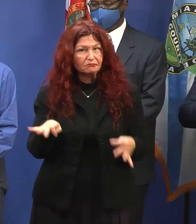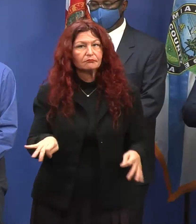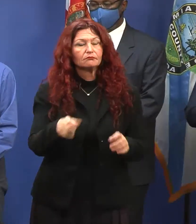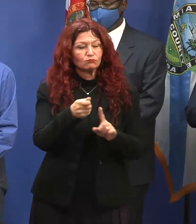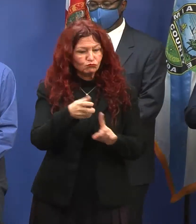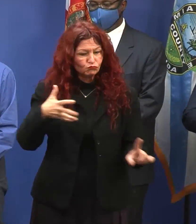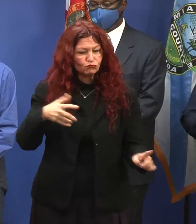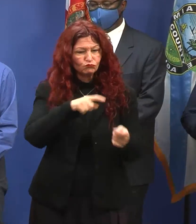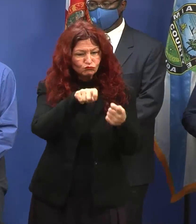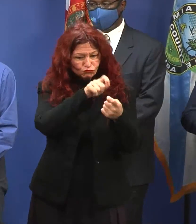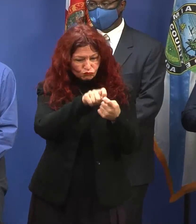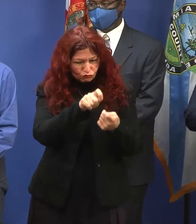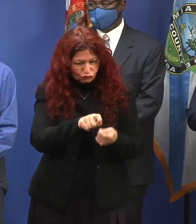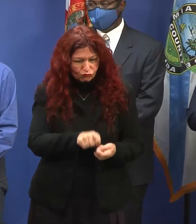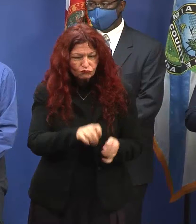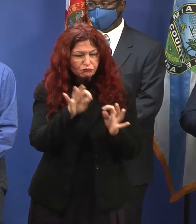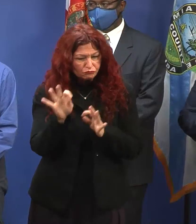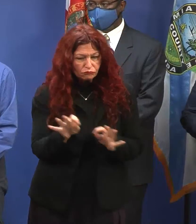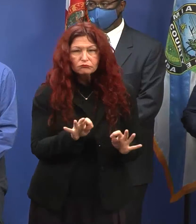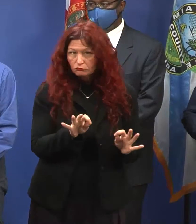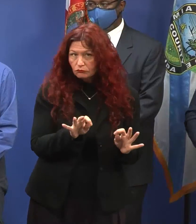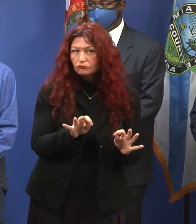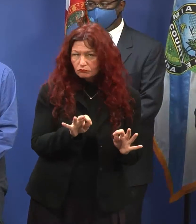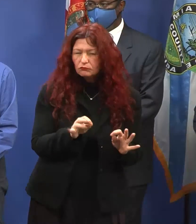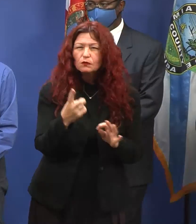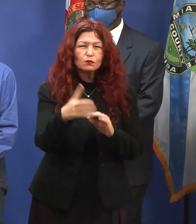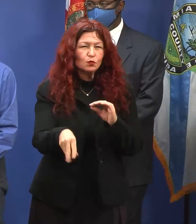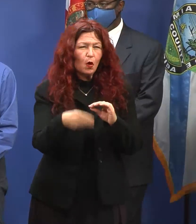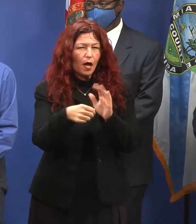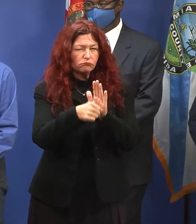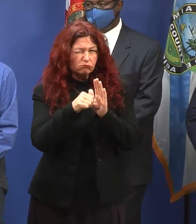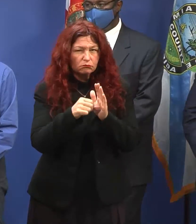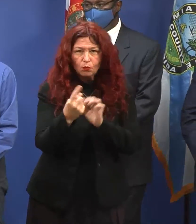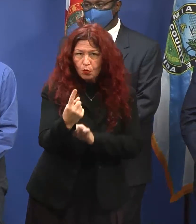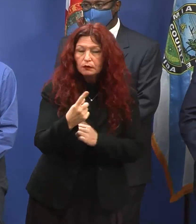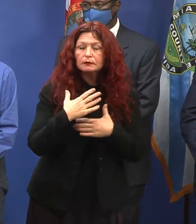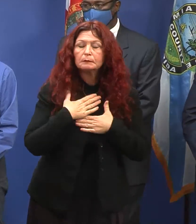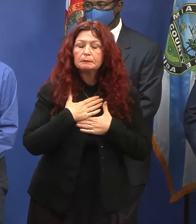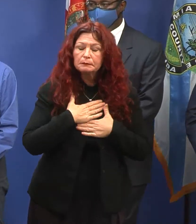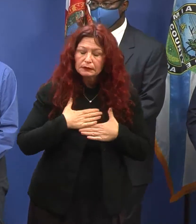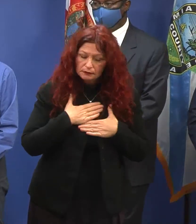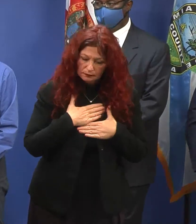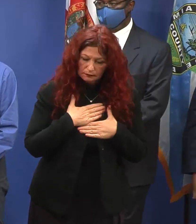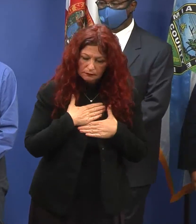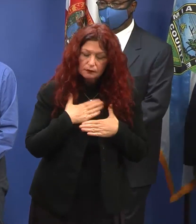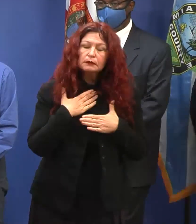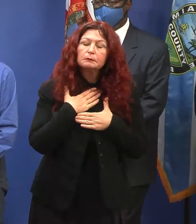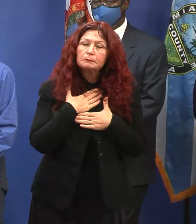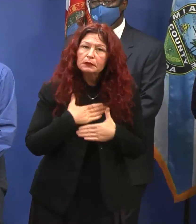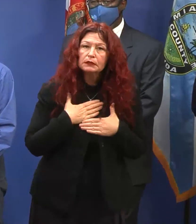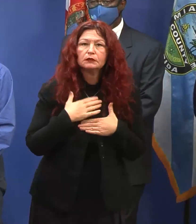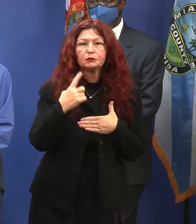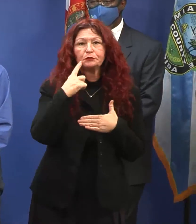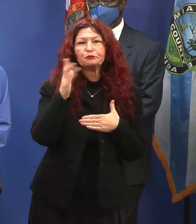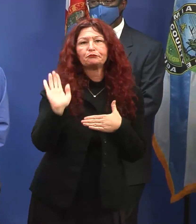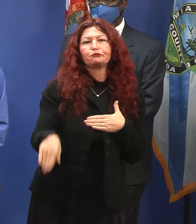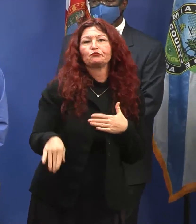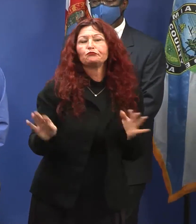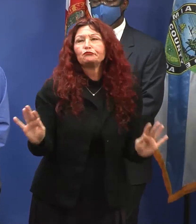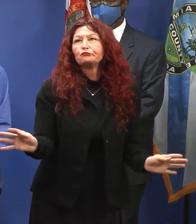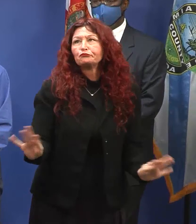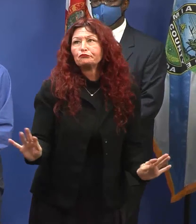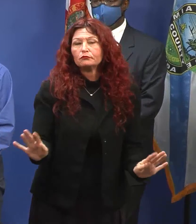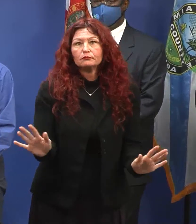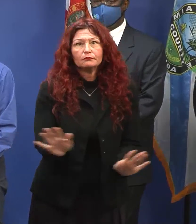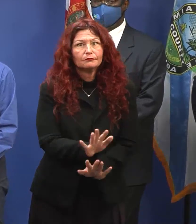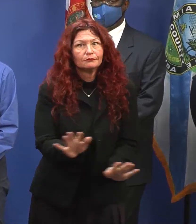details. The only thing I could add is that please, don't take nothing lightly. We just went through a pandemic. We